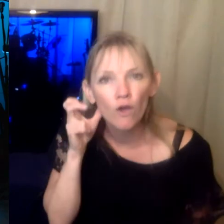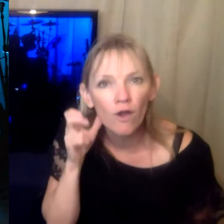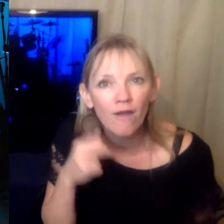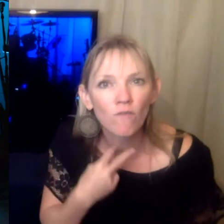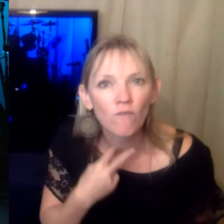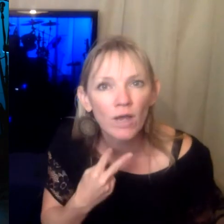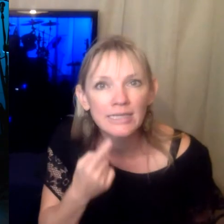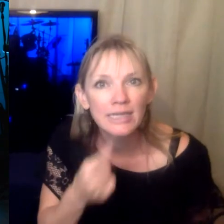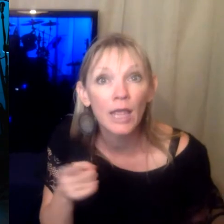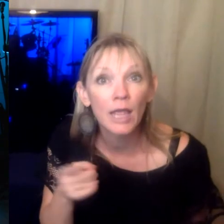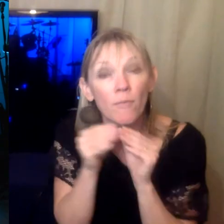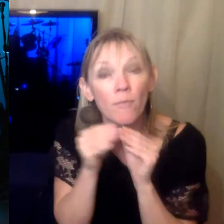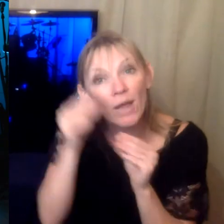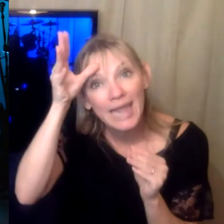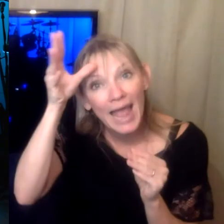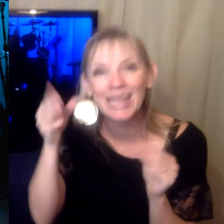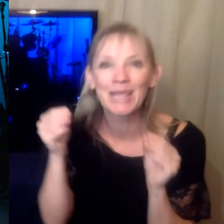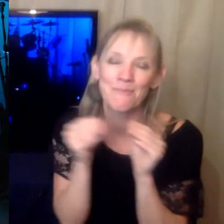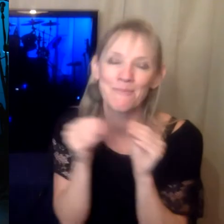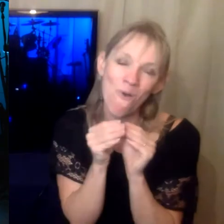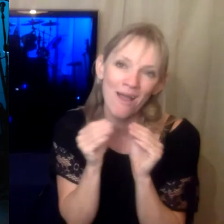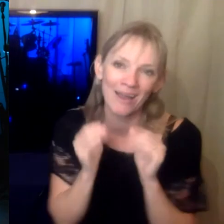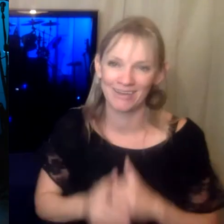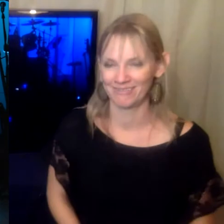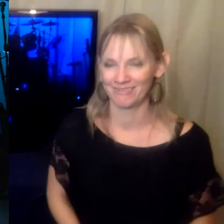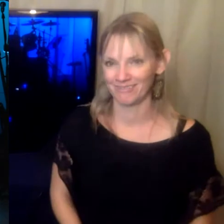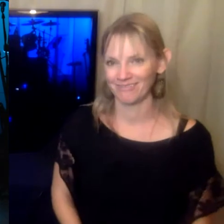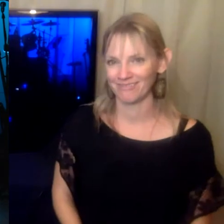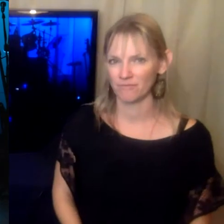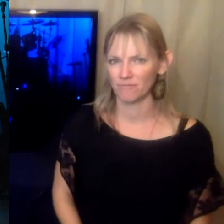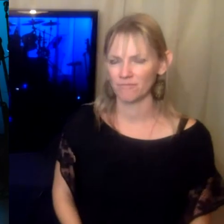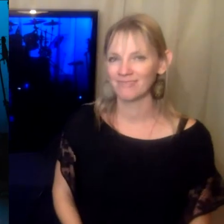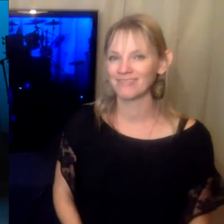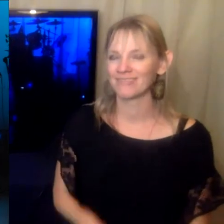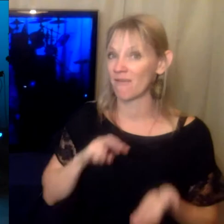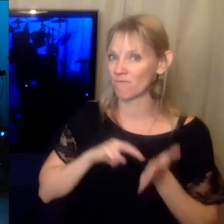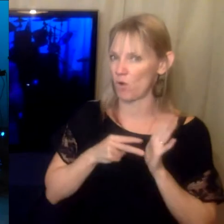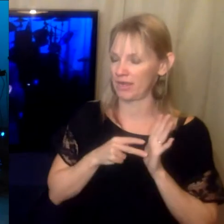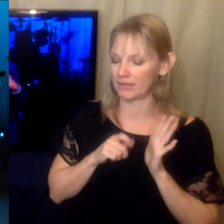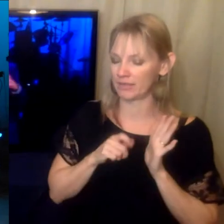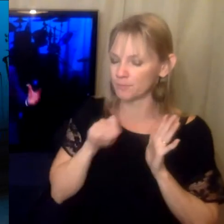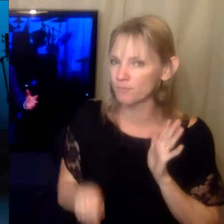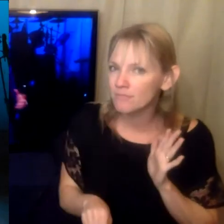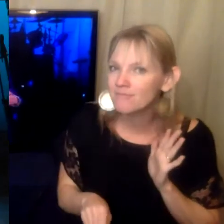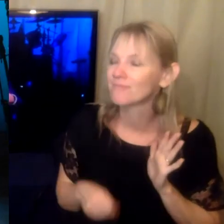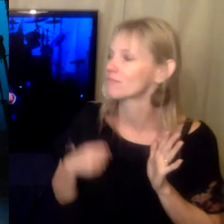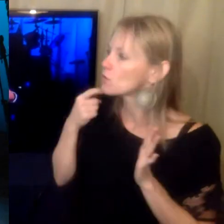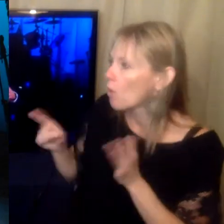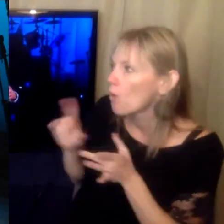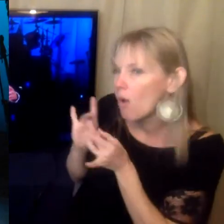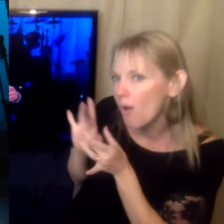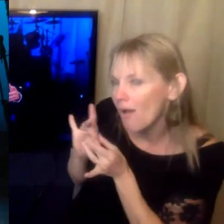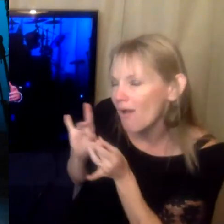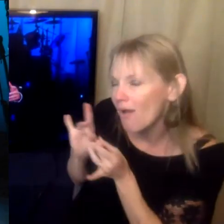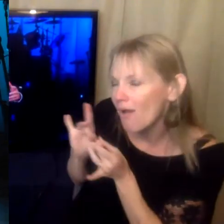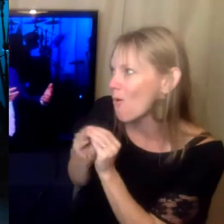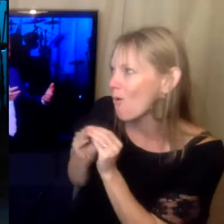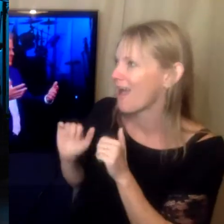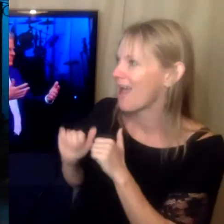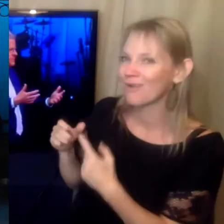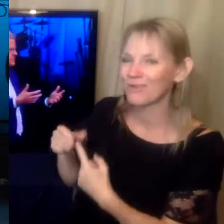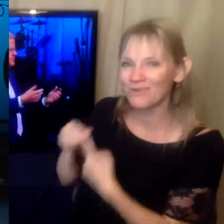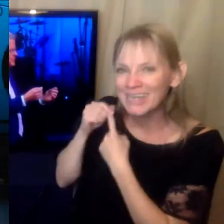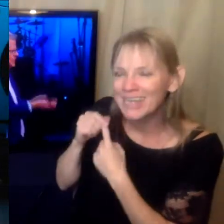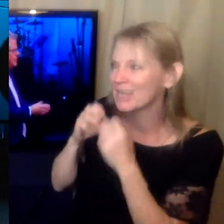say, more, Daddy, more. And so he put the fork down, and he told her more about how unique